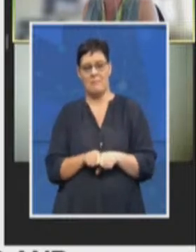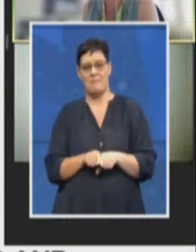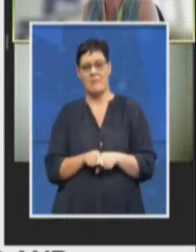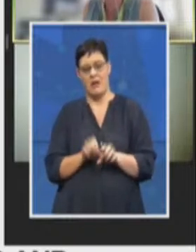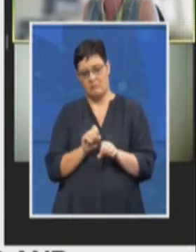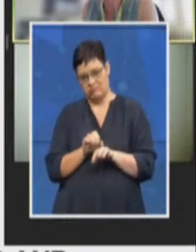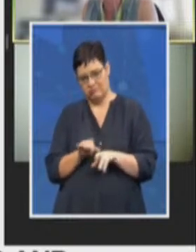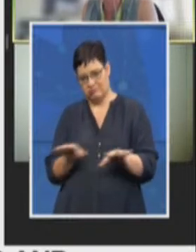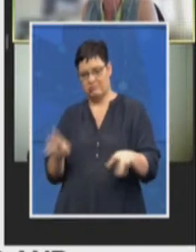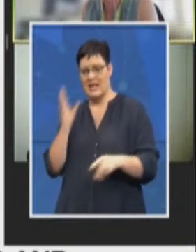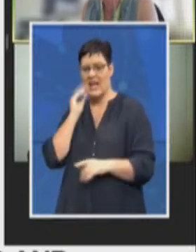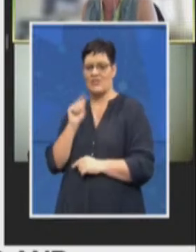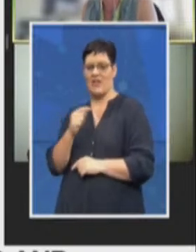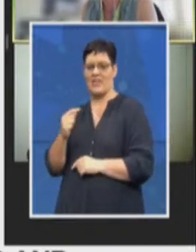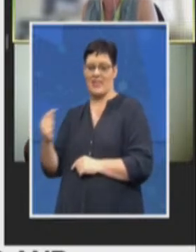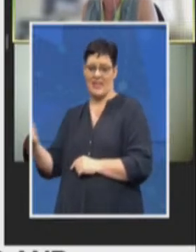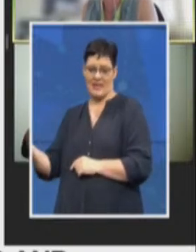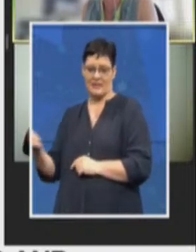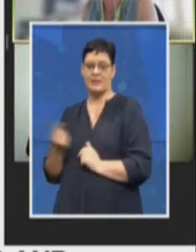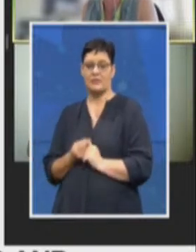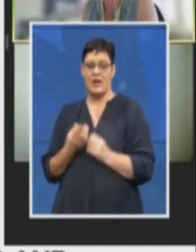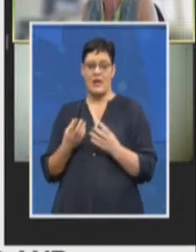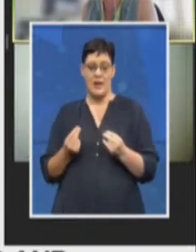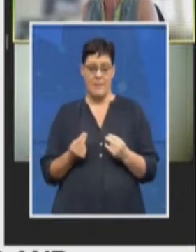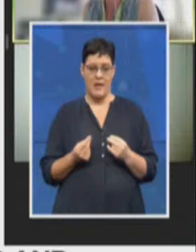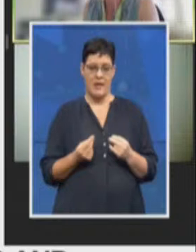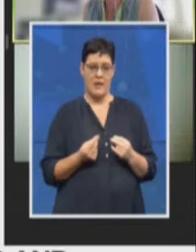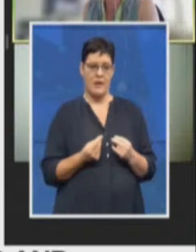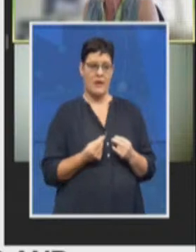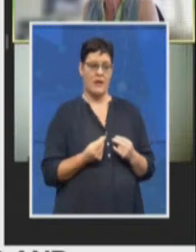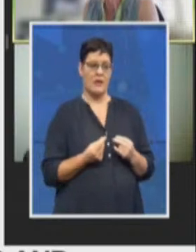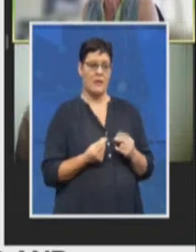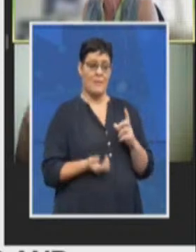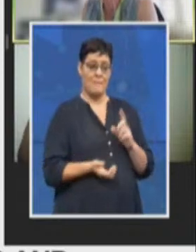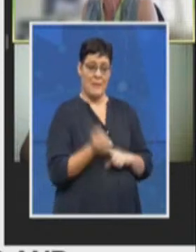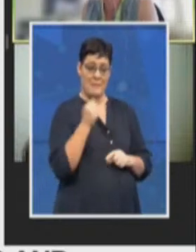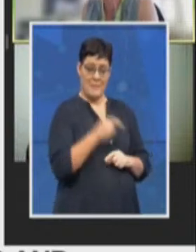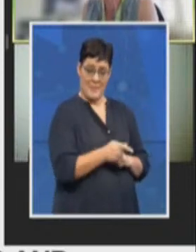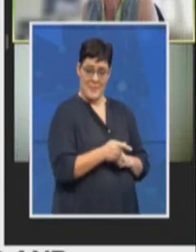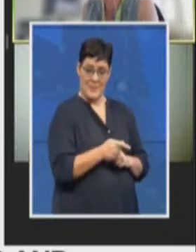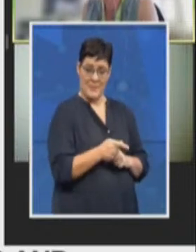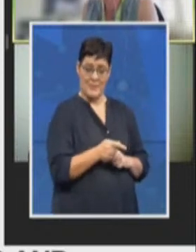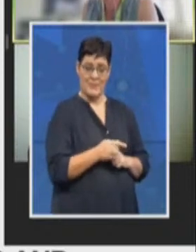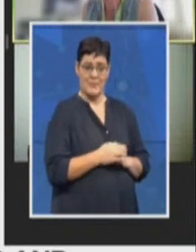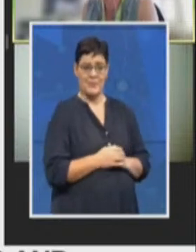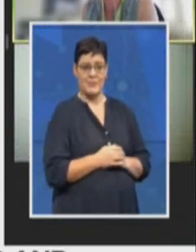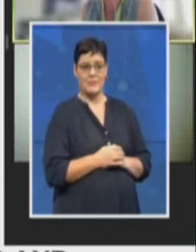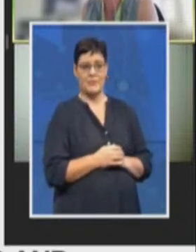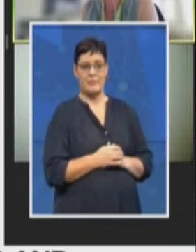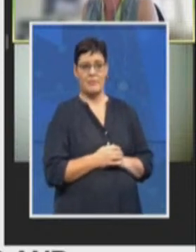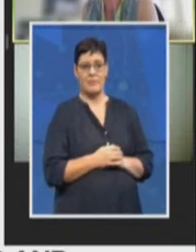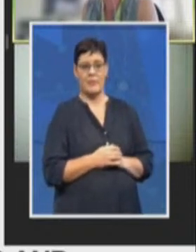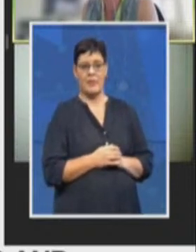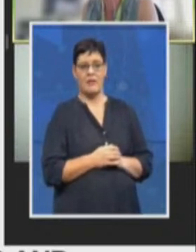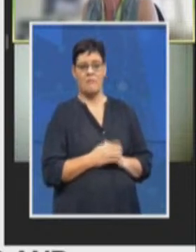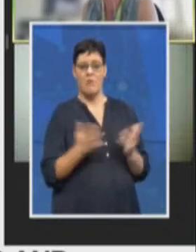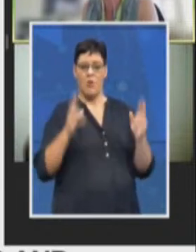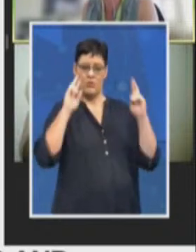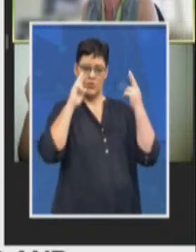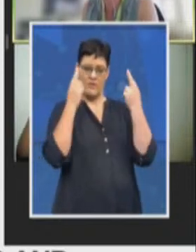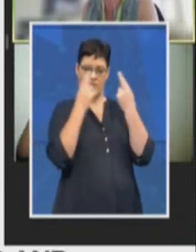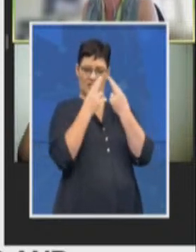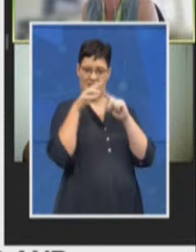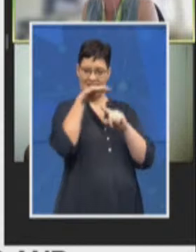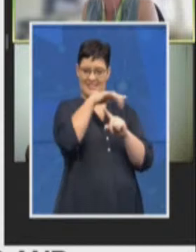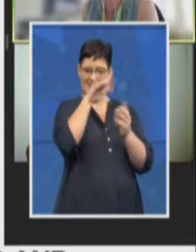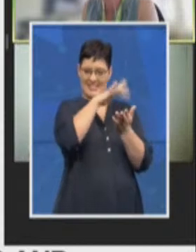were initially found in several of the tertiary education centers in Tshwane, you can